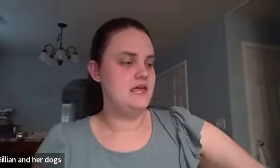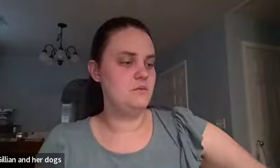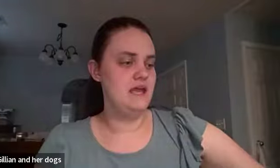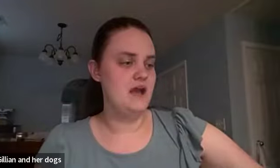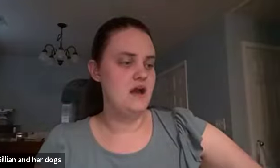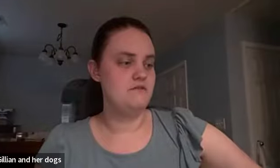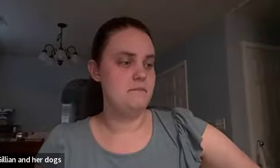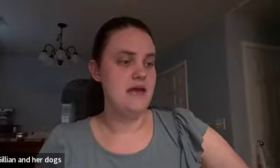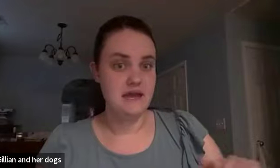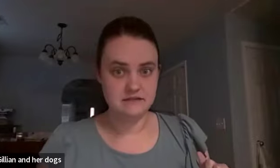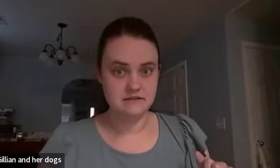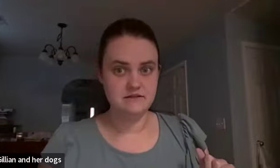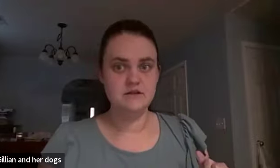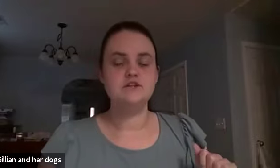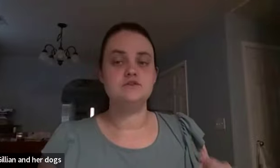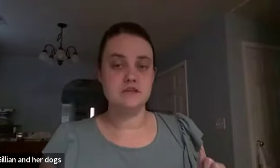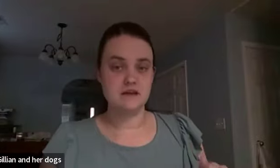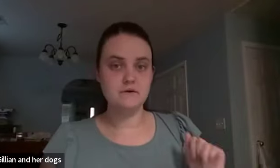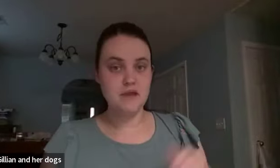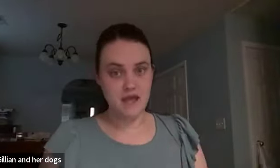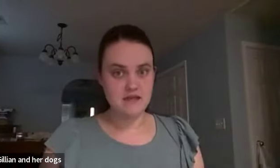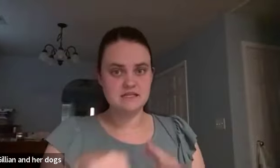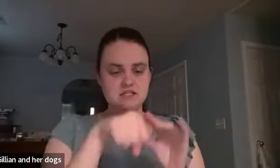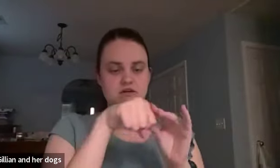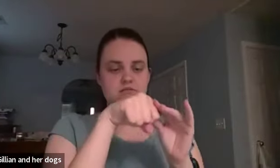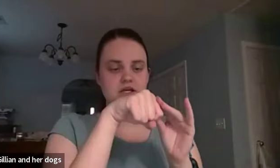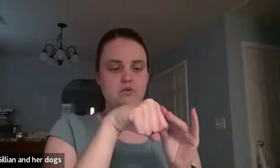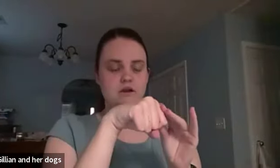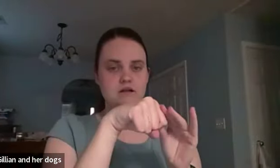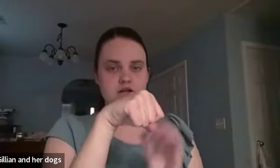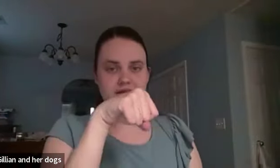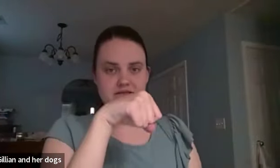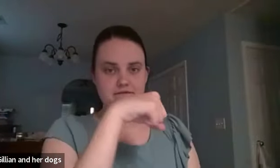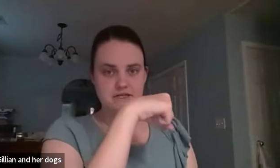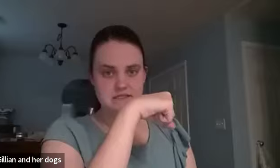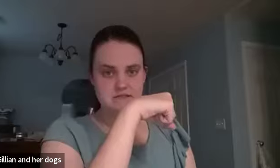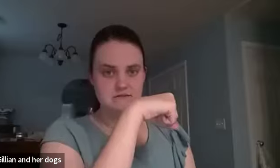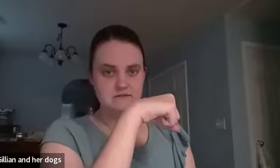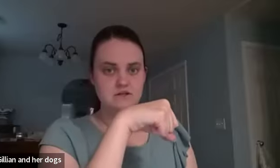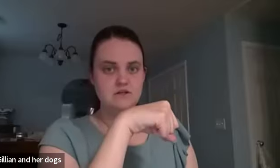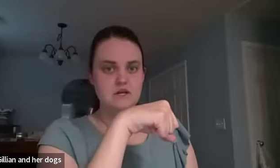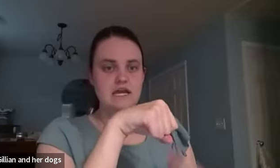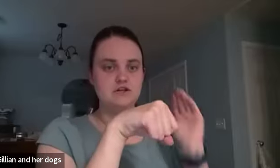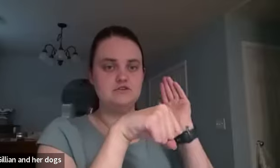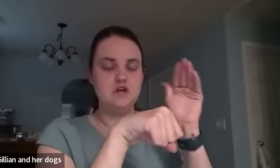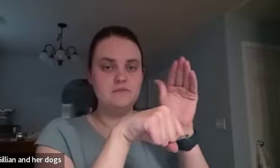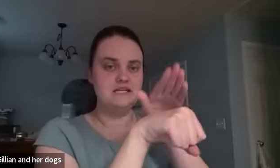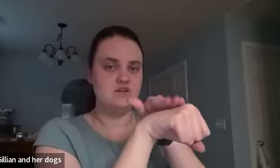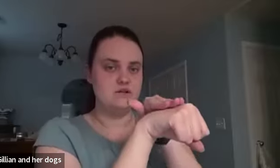Then we have pet. So the sign for pet is going to be your non-dominant is a fist, and your dominant is going